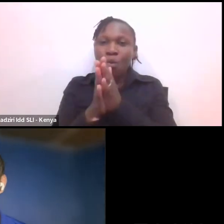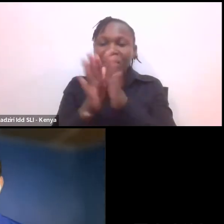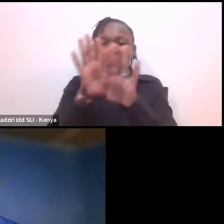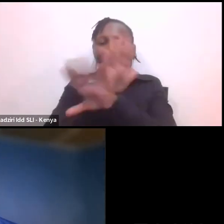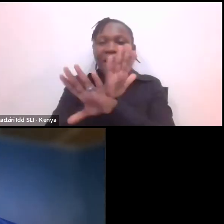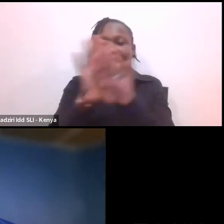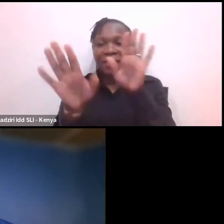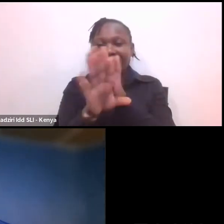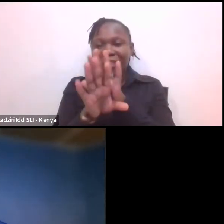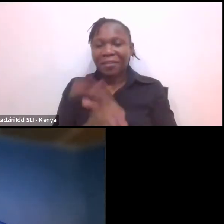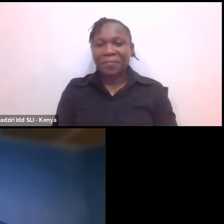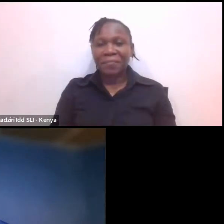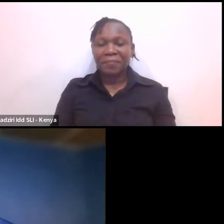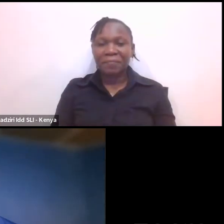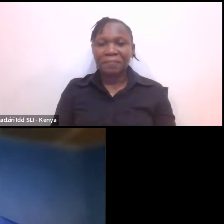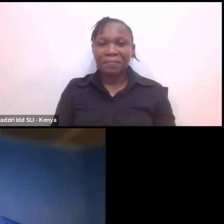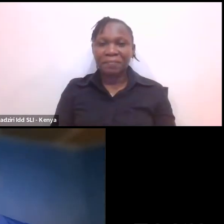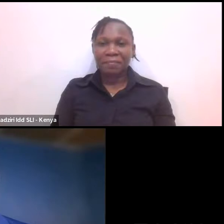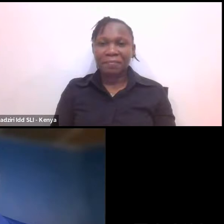Side note 5.